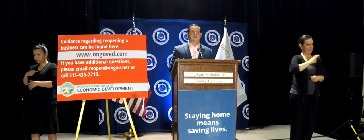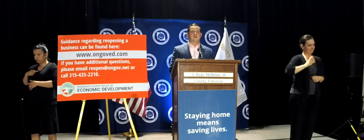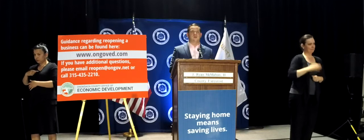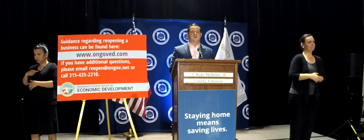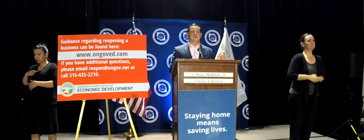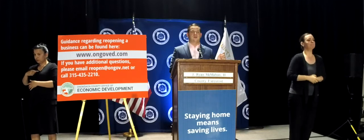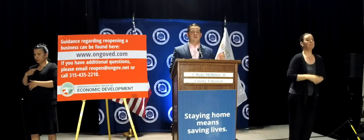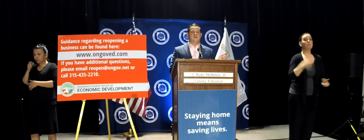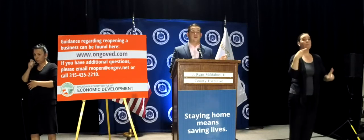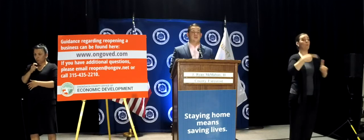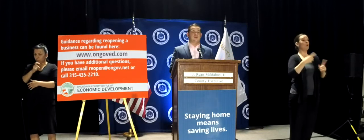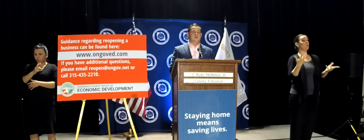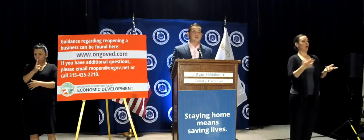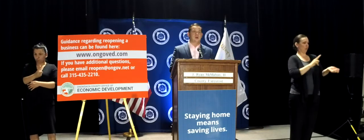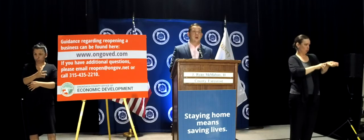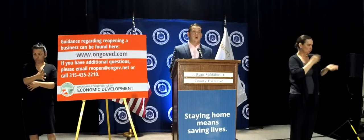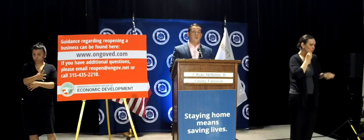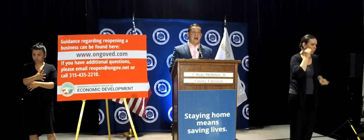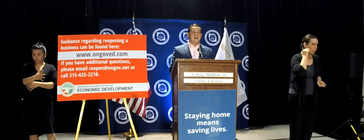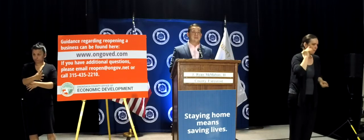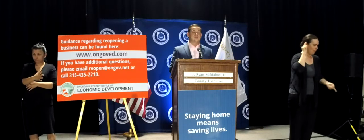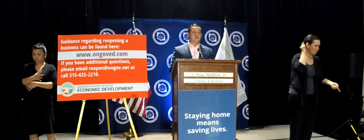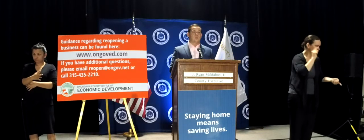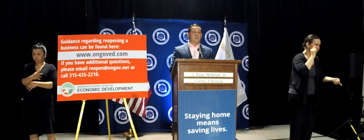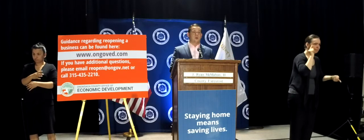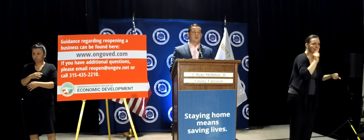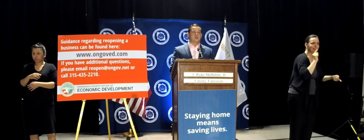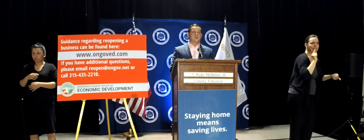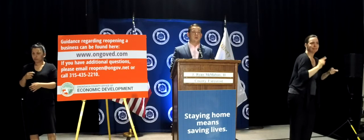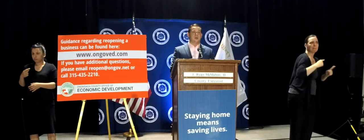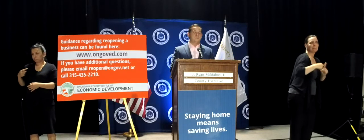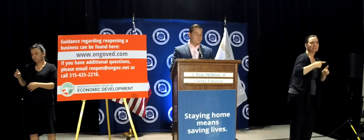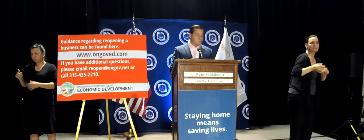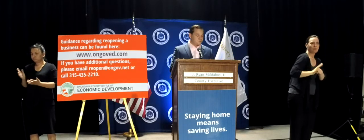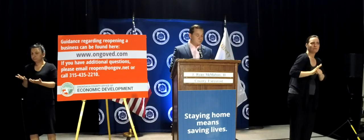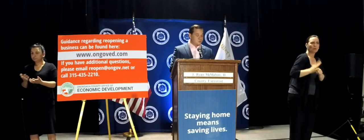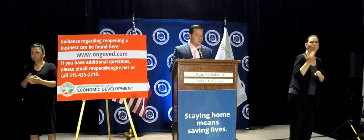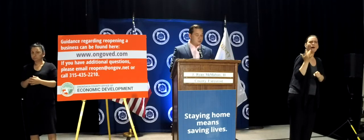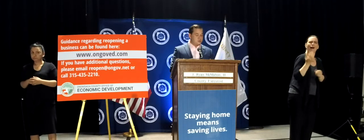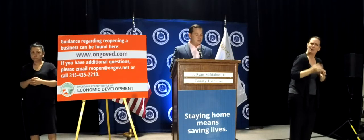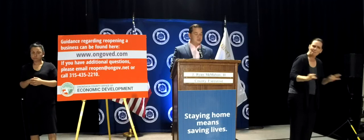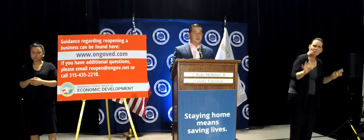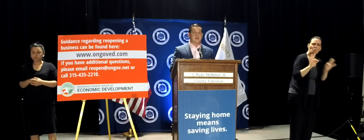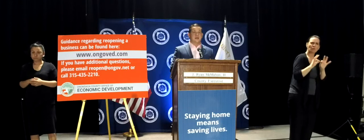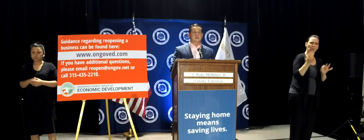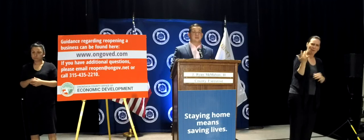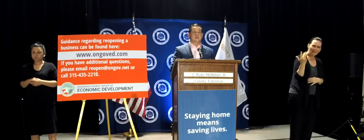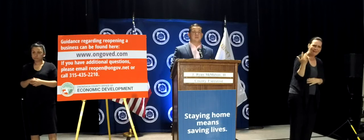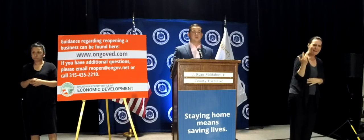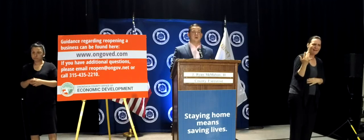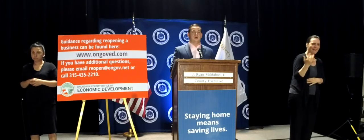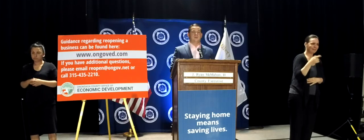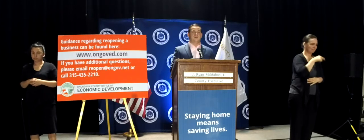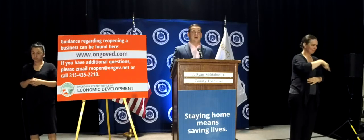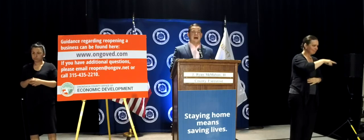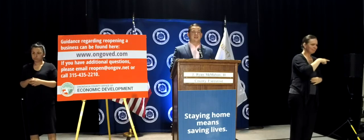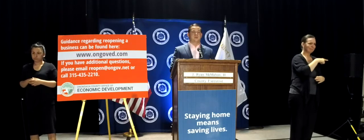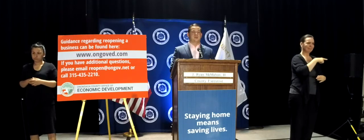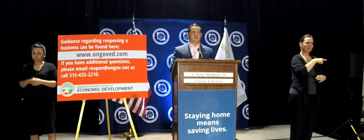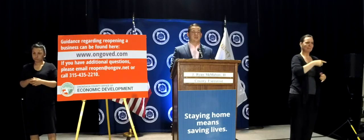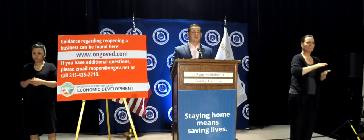positive cases within senior living facilities. Why is this so important to the community? These are the cases that